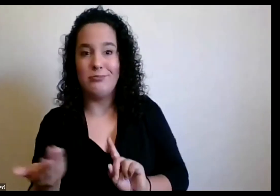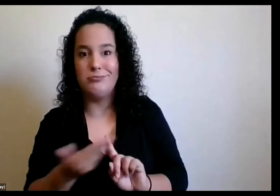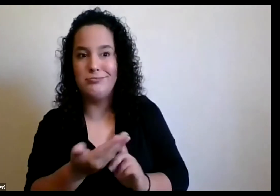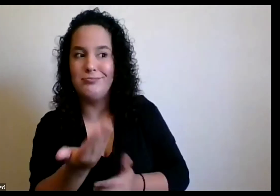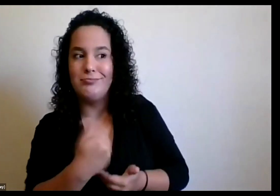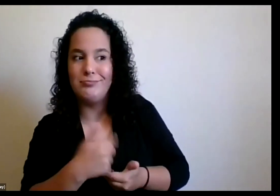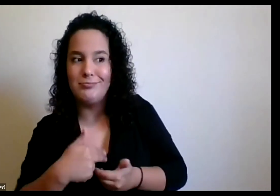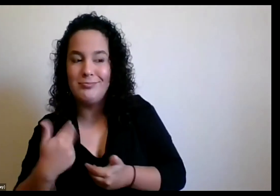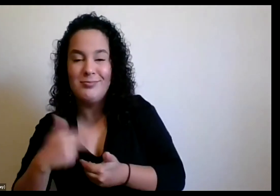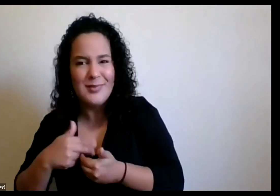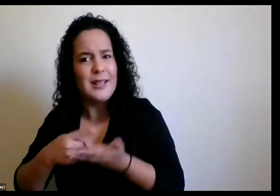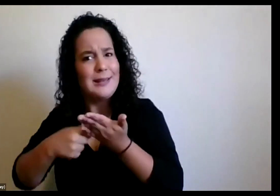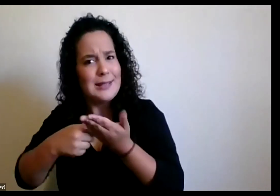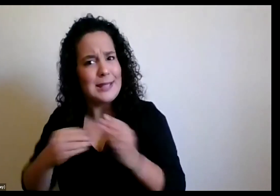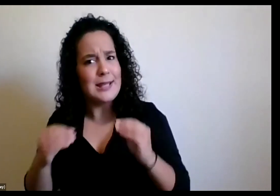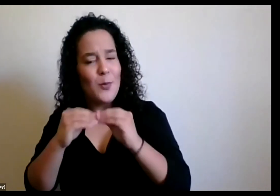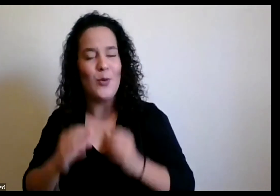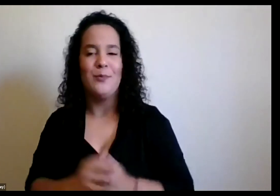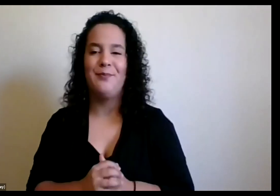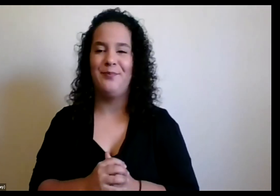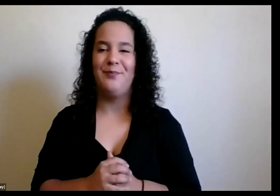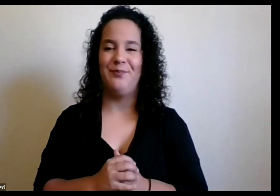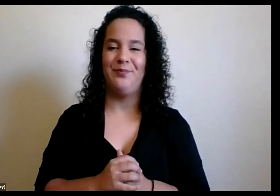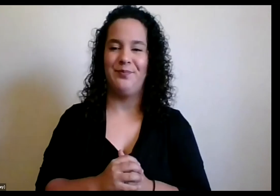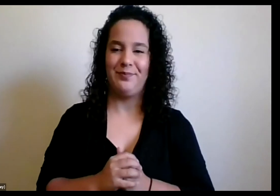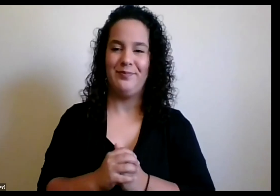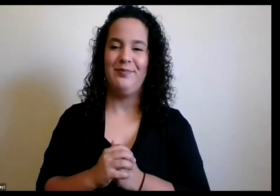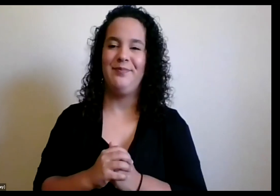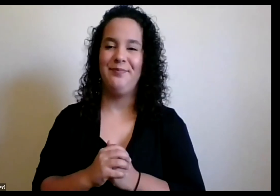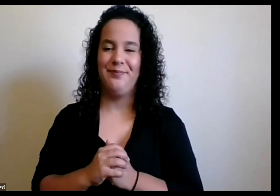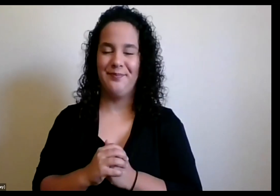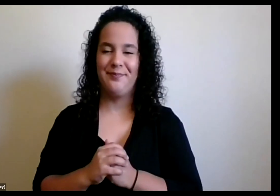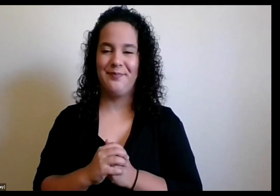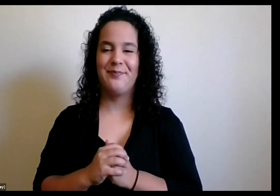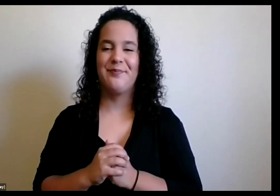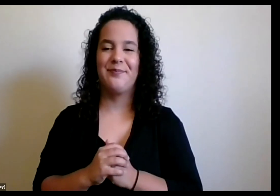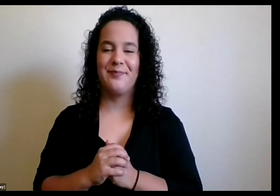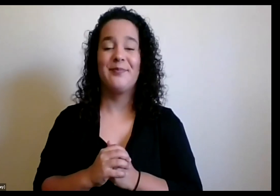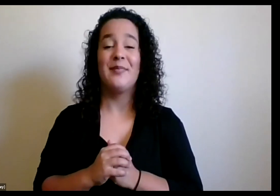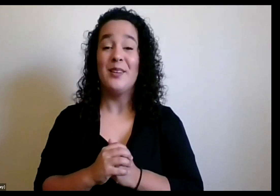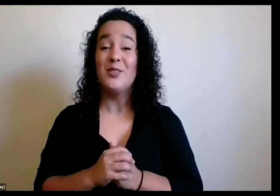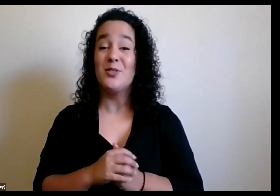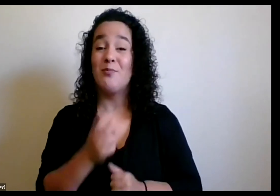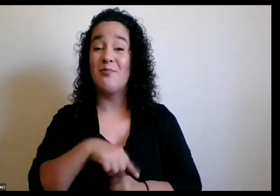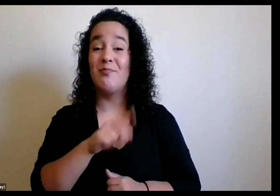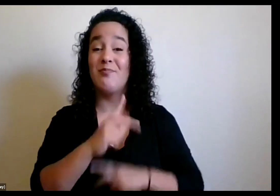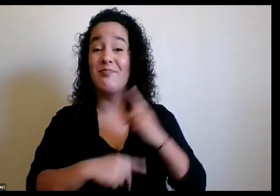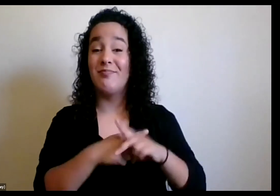the NPH, you know, a large part of that work from organizing perspective has been looking at those folks